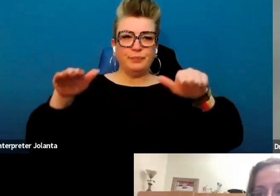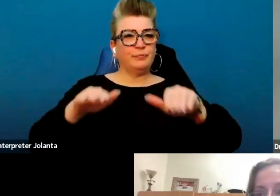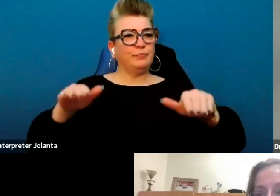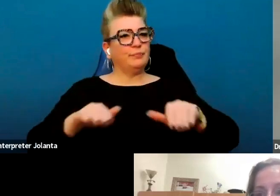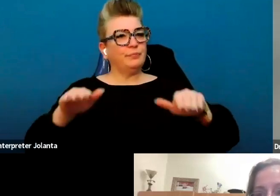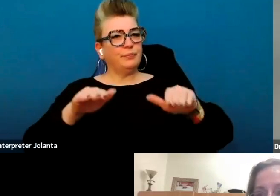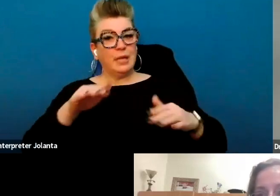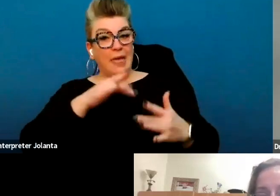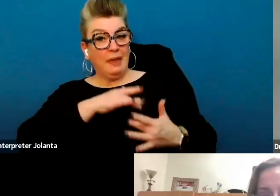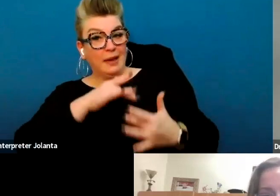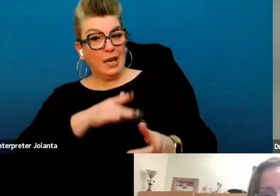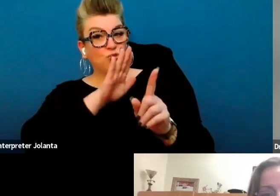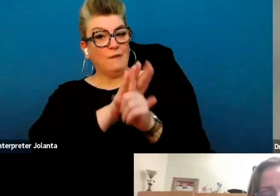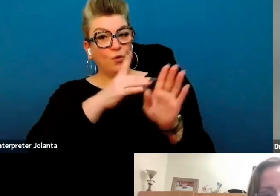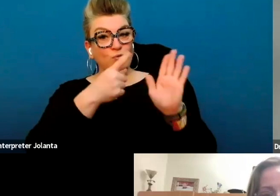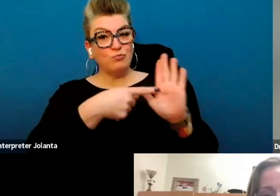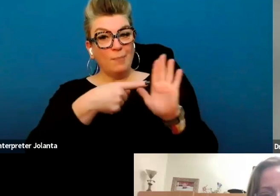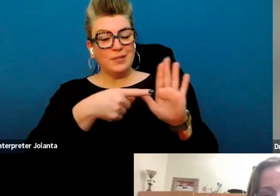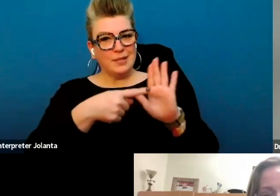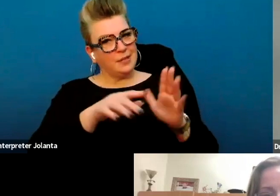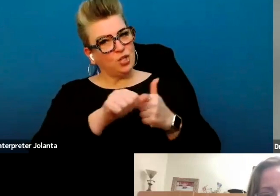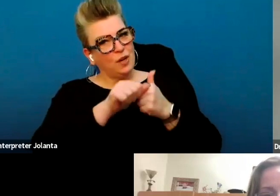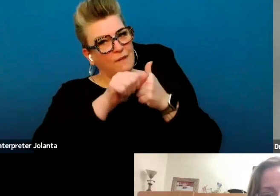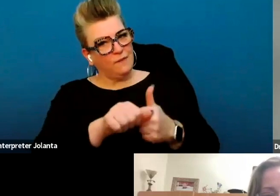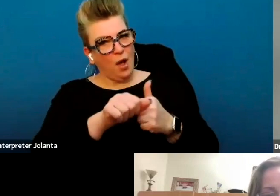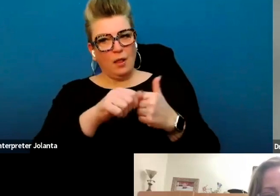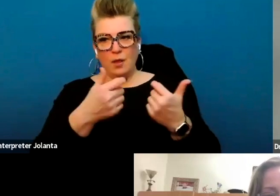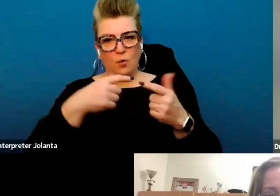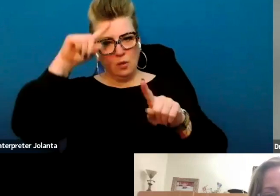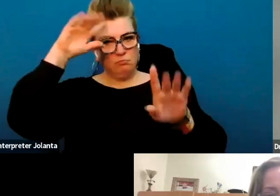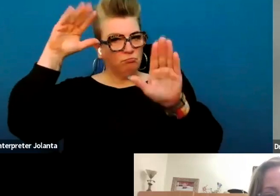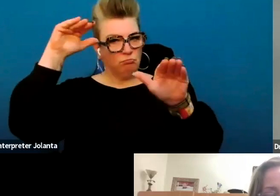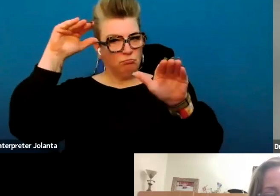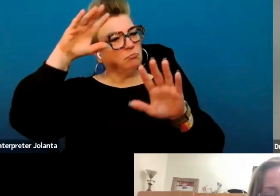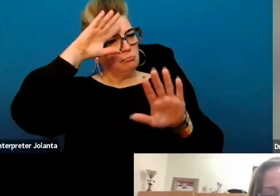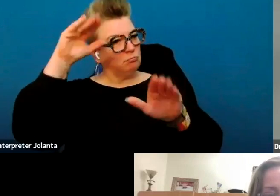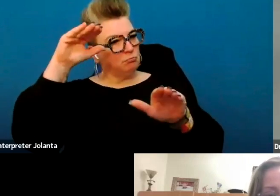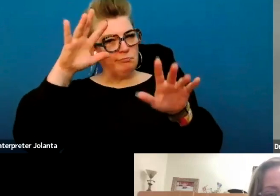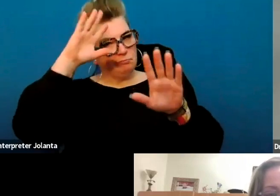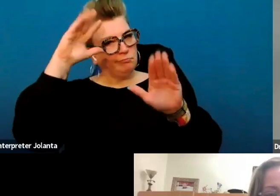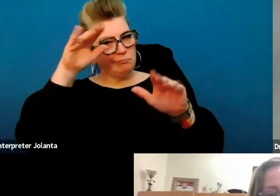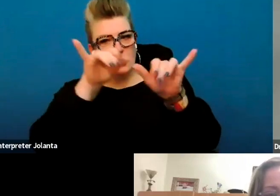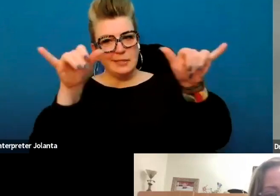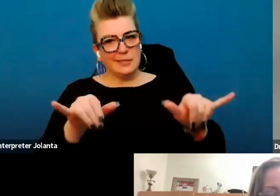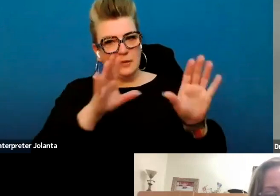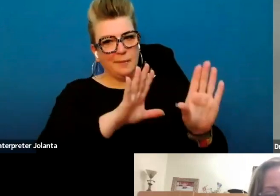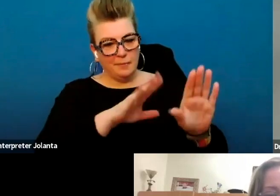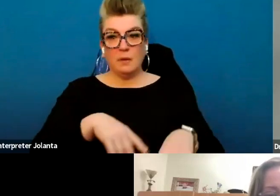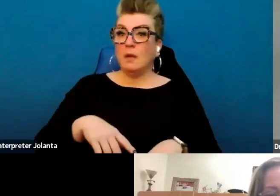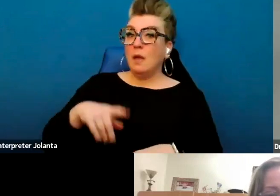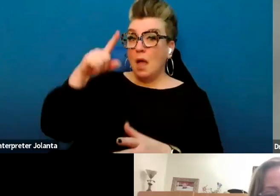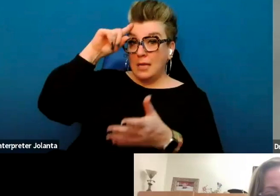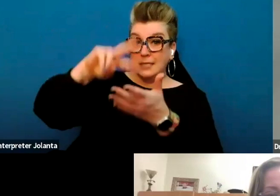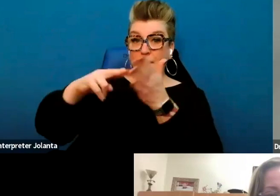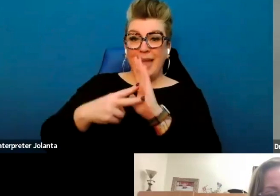those representations follow kind of somewhat systematic kind of rules, whereas semantics is kind of more